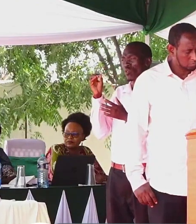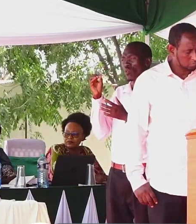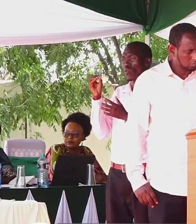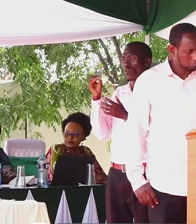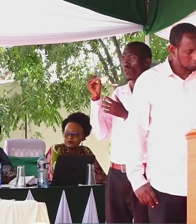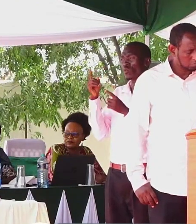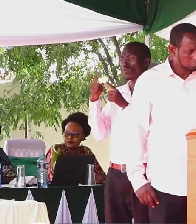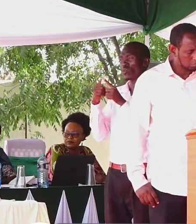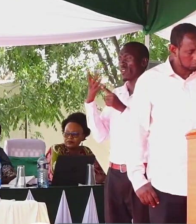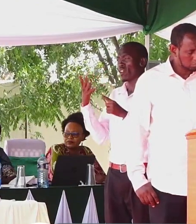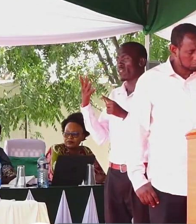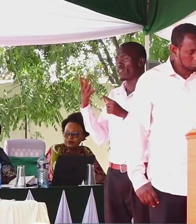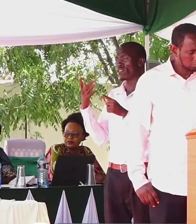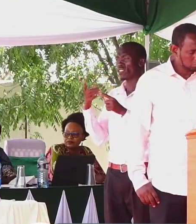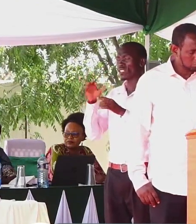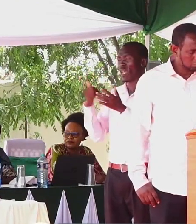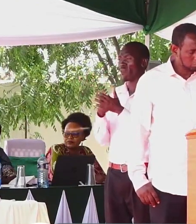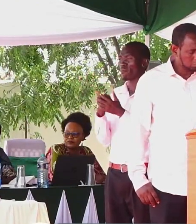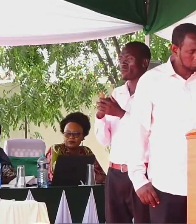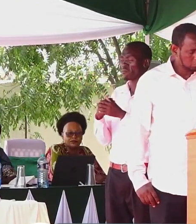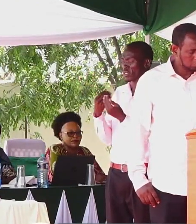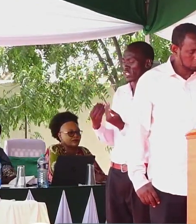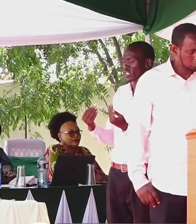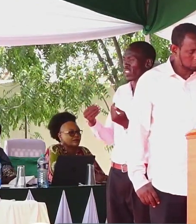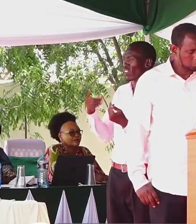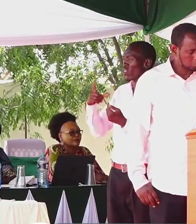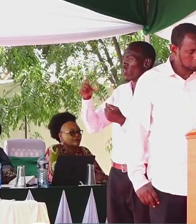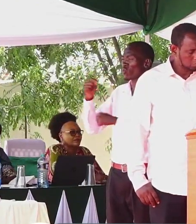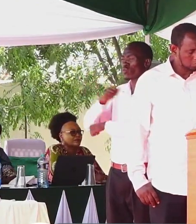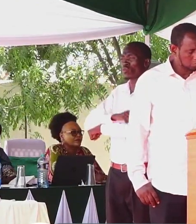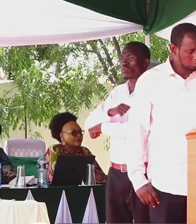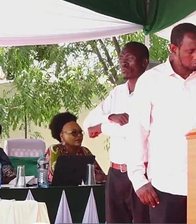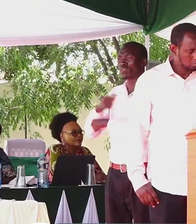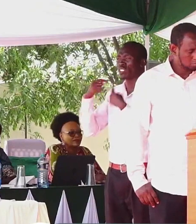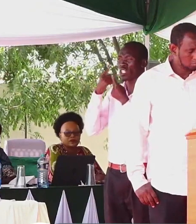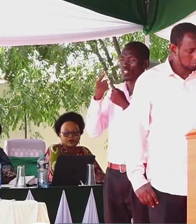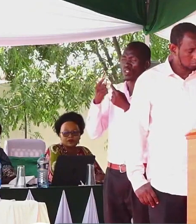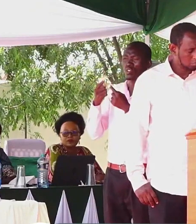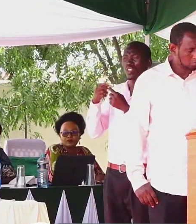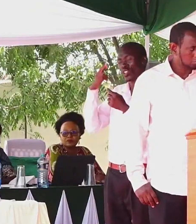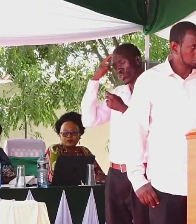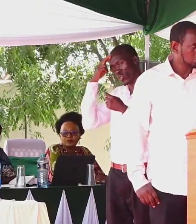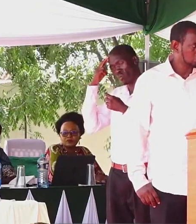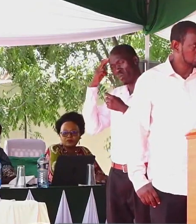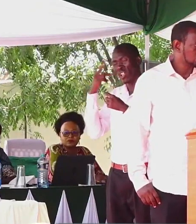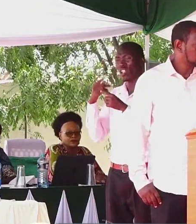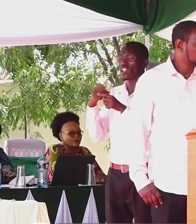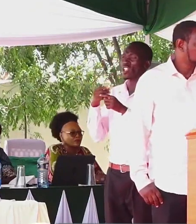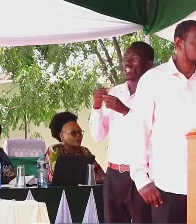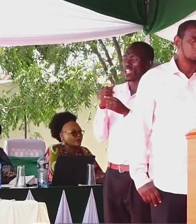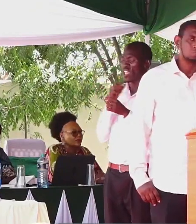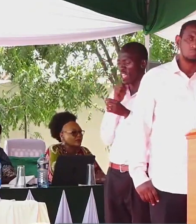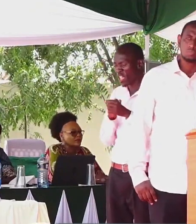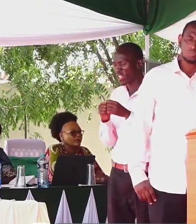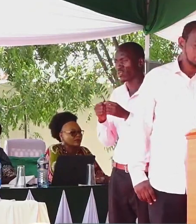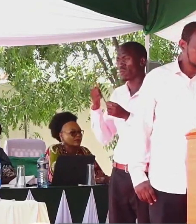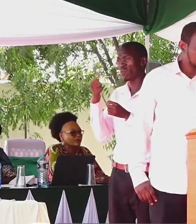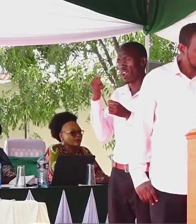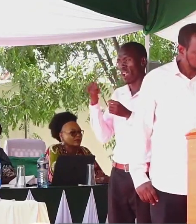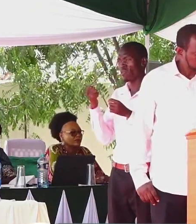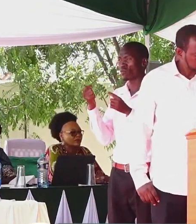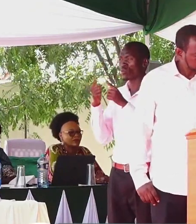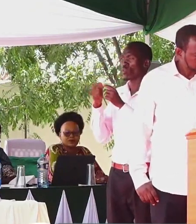of the children are not going to school, but I'll tell you the reasons. That is the age of 5 to 13 years. So we